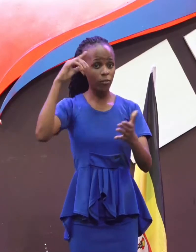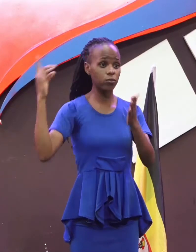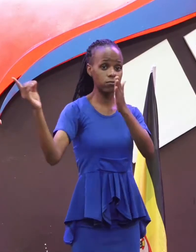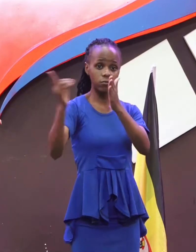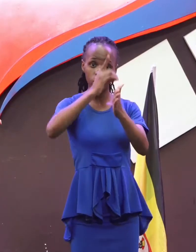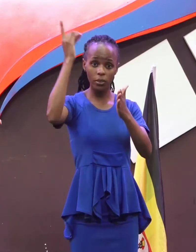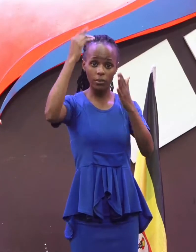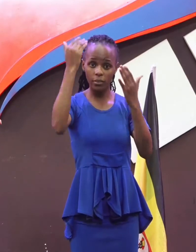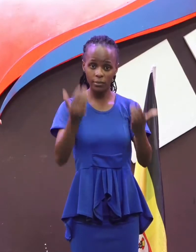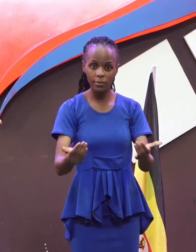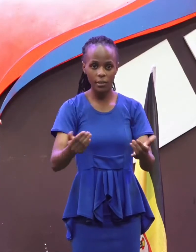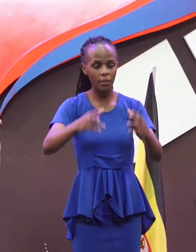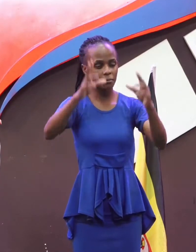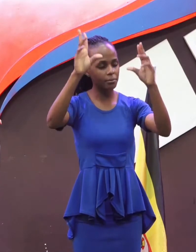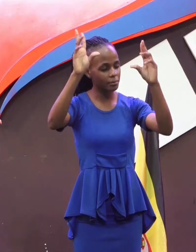But maybe we belong to David.